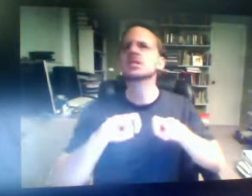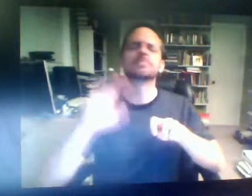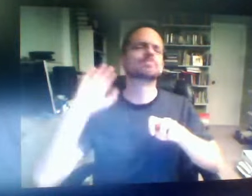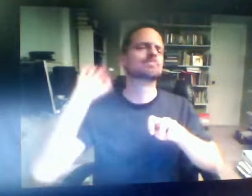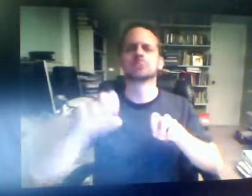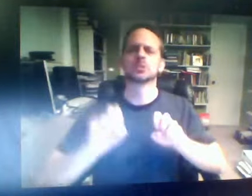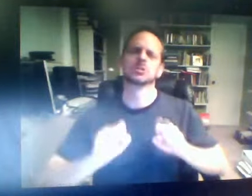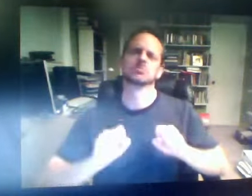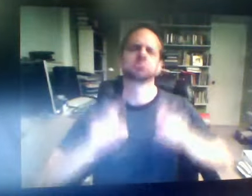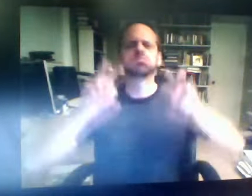Let's keep going.